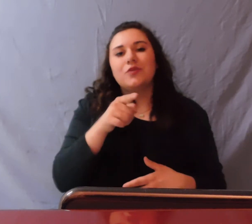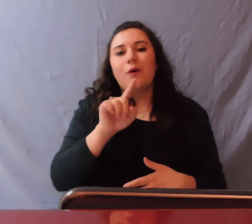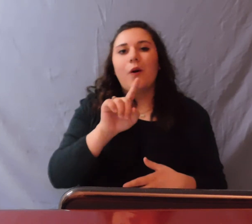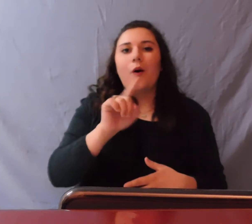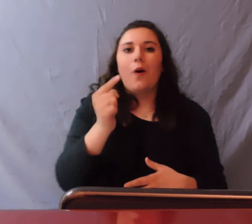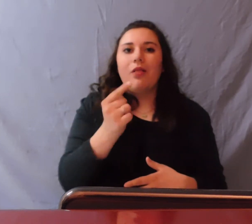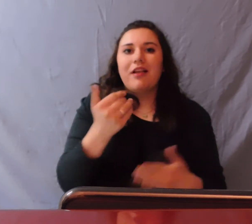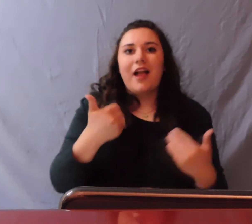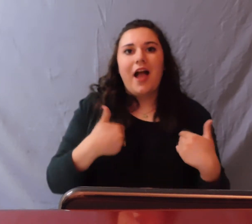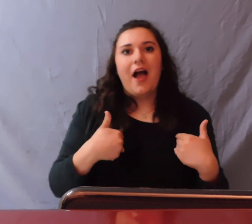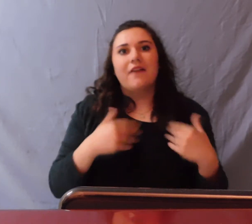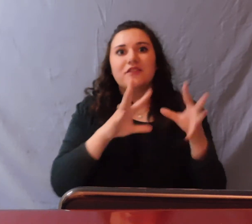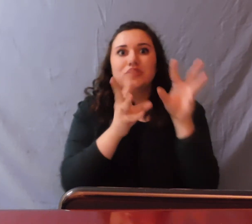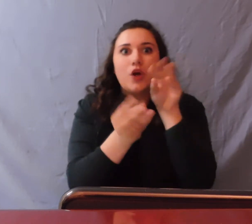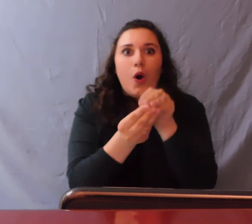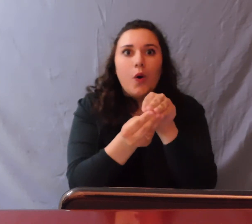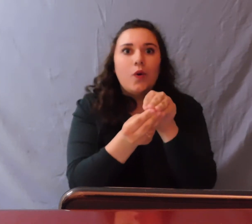based on your qualifications.